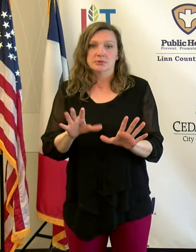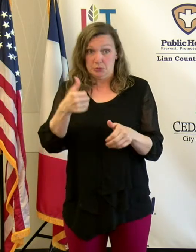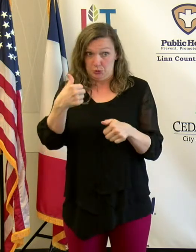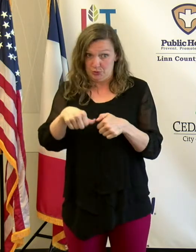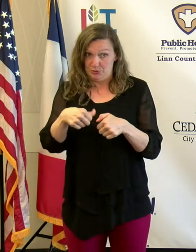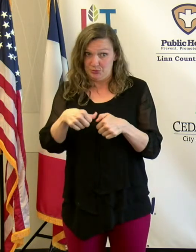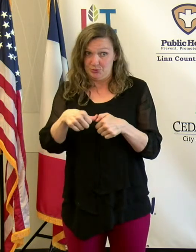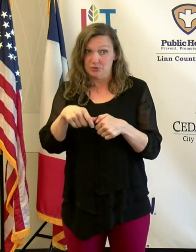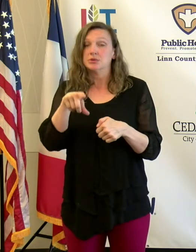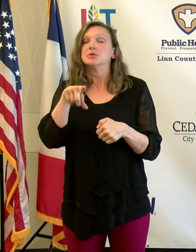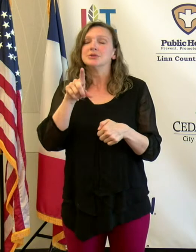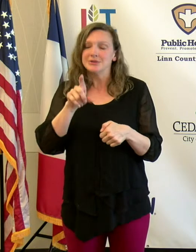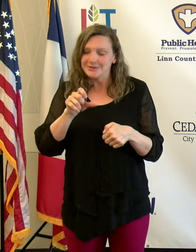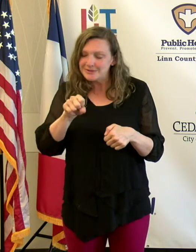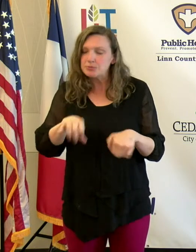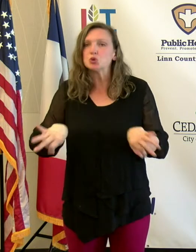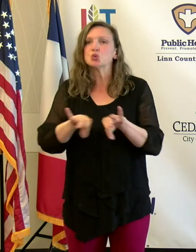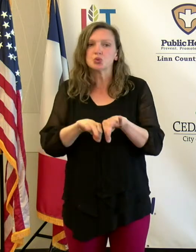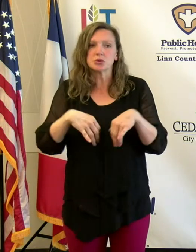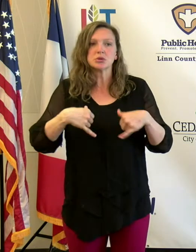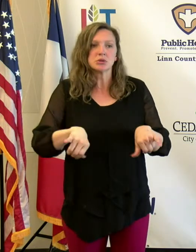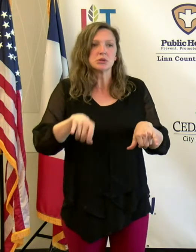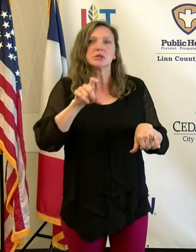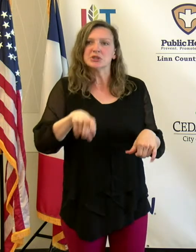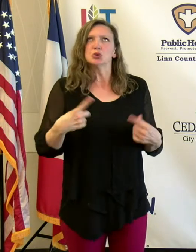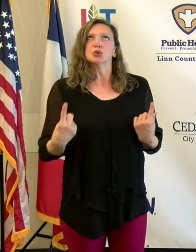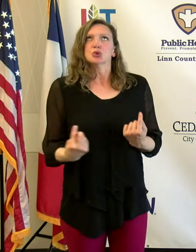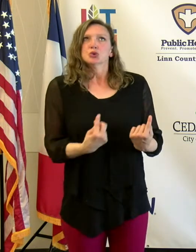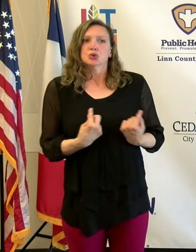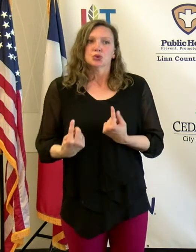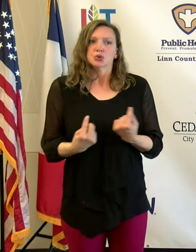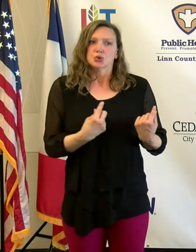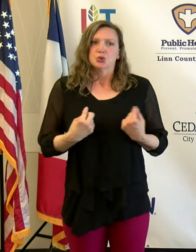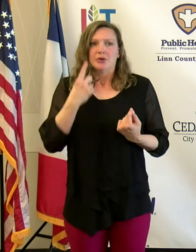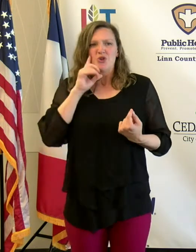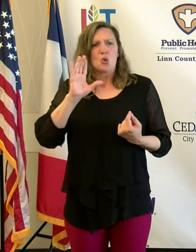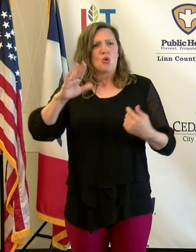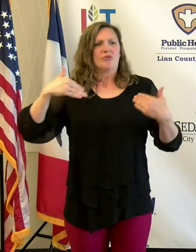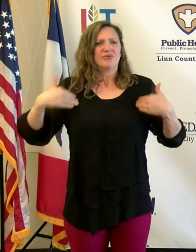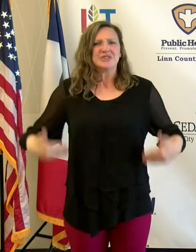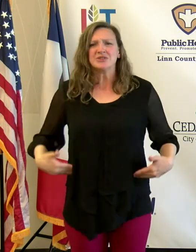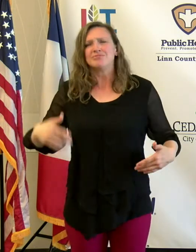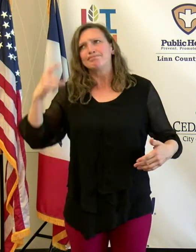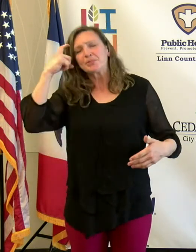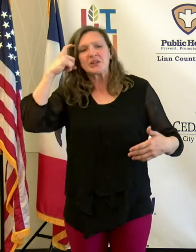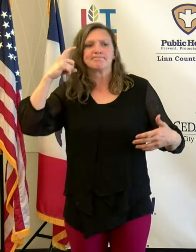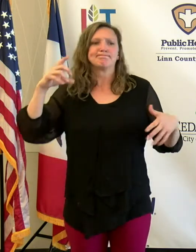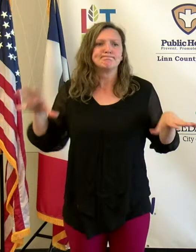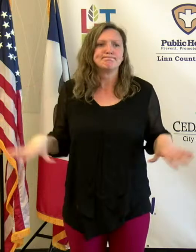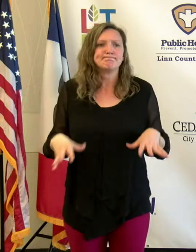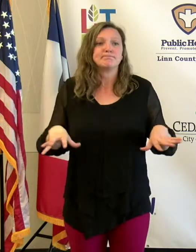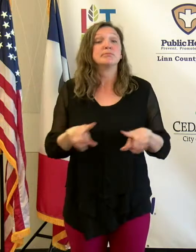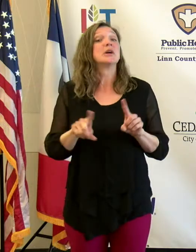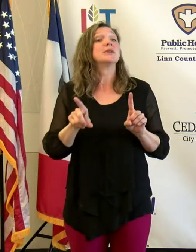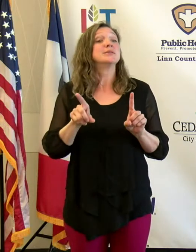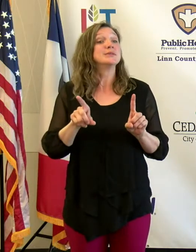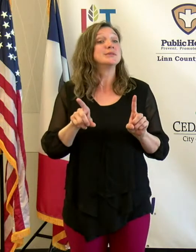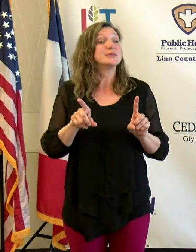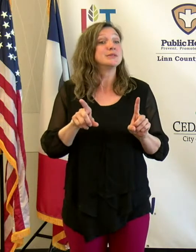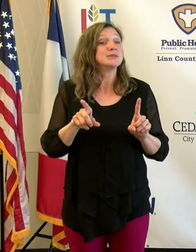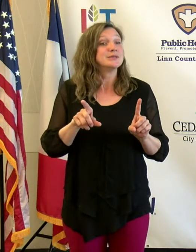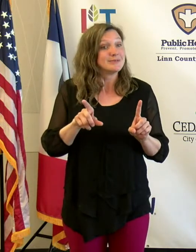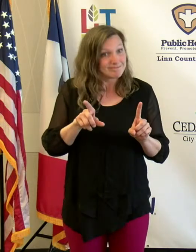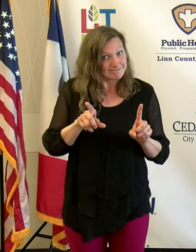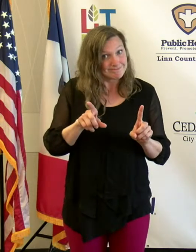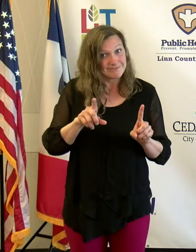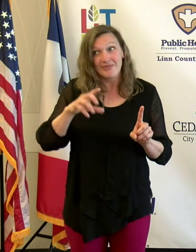the governor's orders also apply to outdoor settings. The only people you should be outside with are those in your